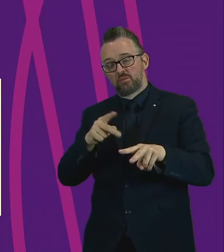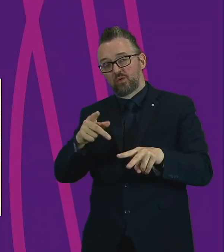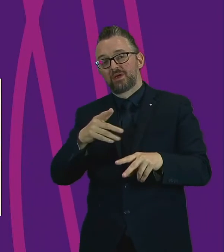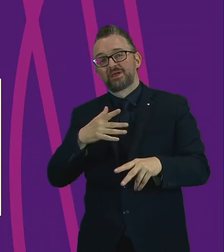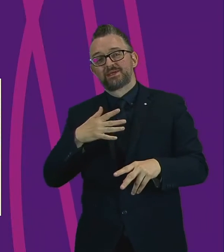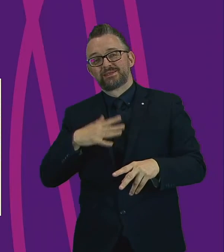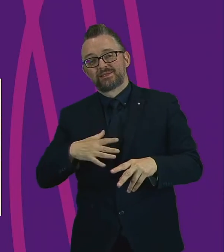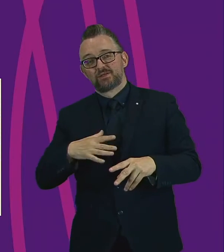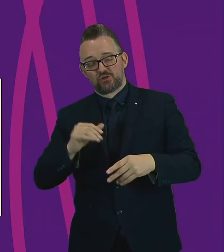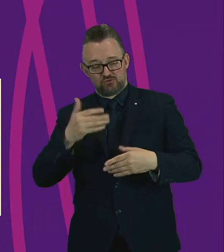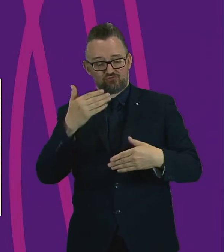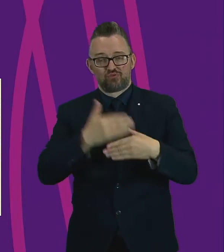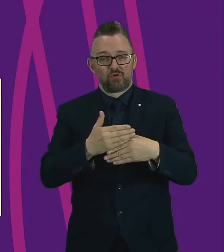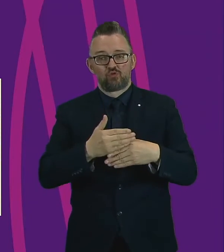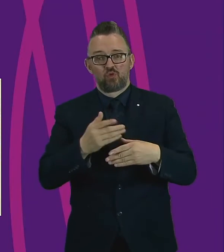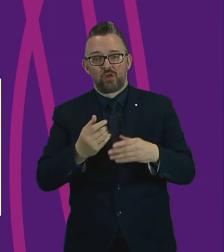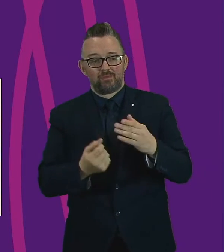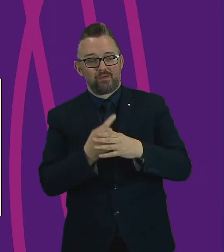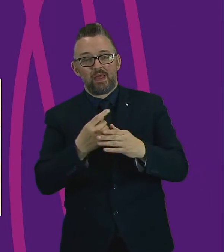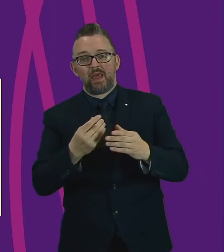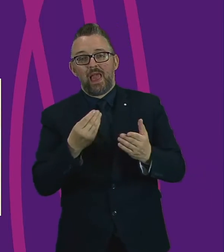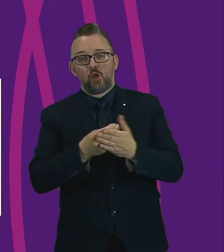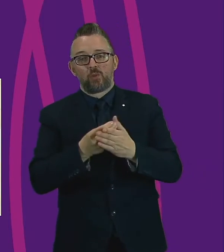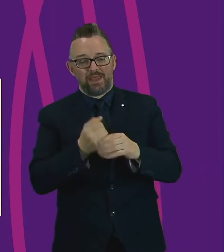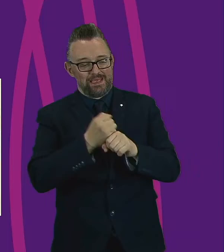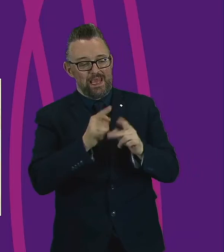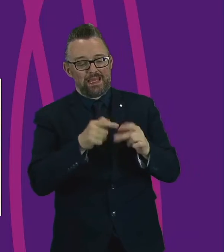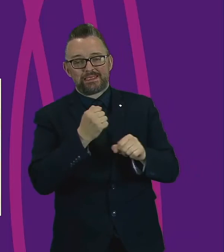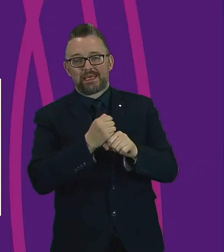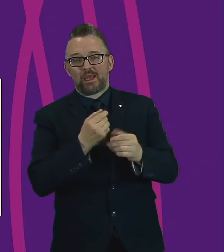end to the gig economy that failed everybody.